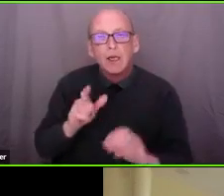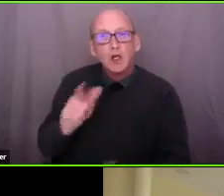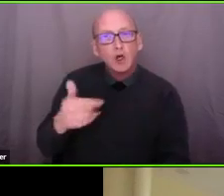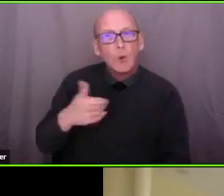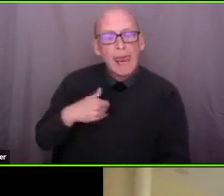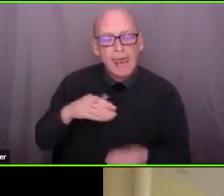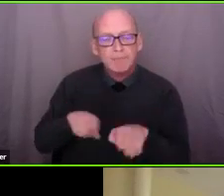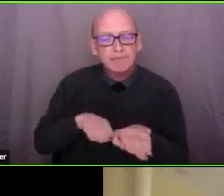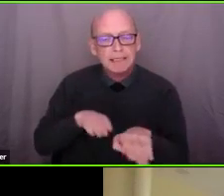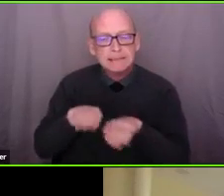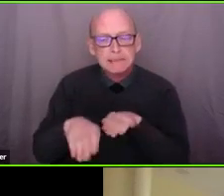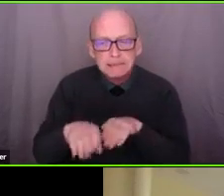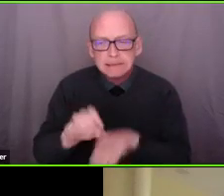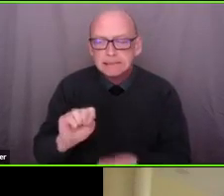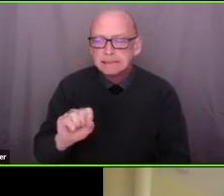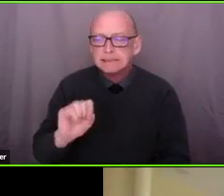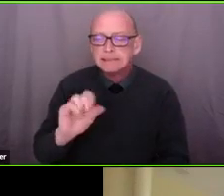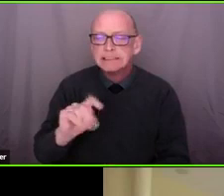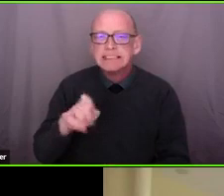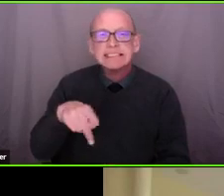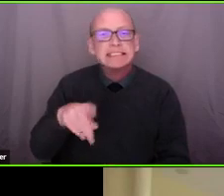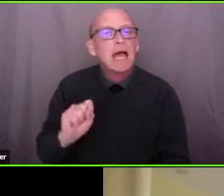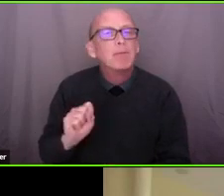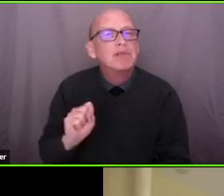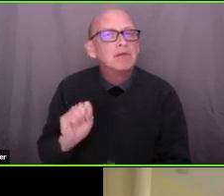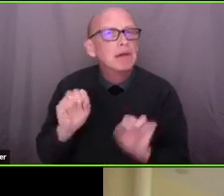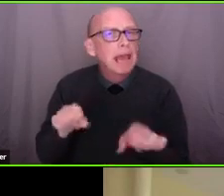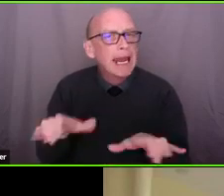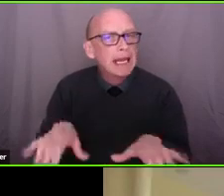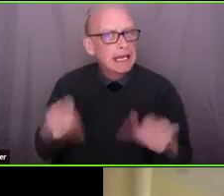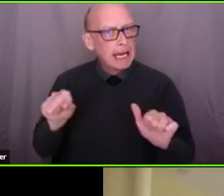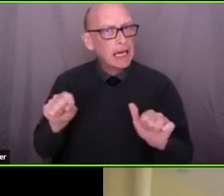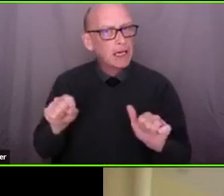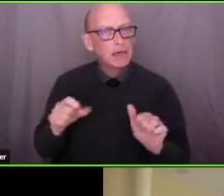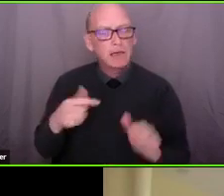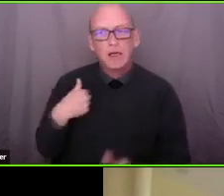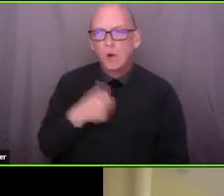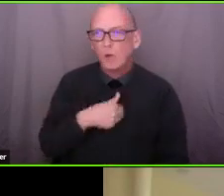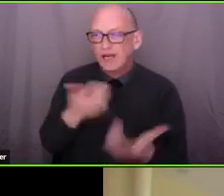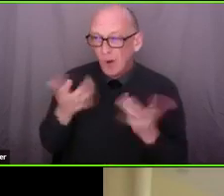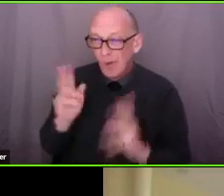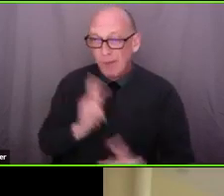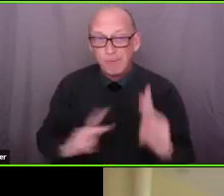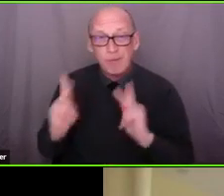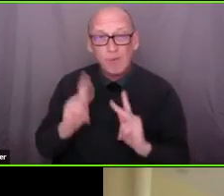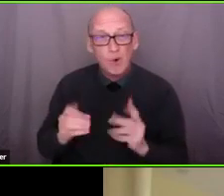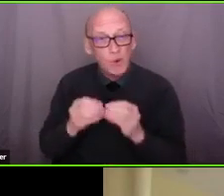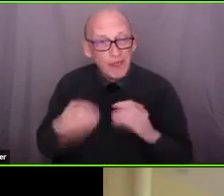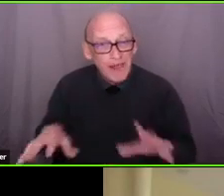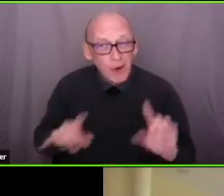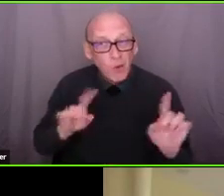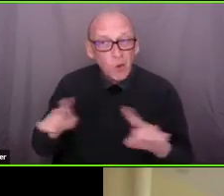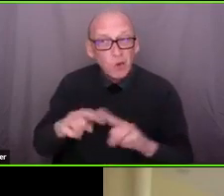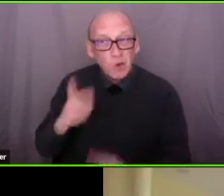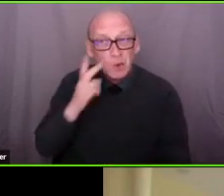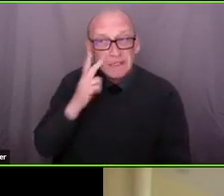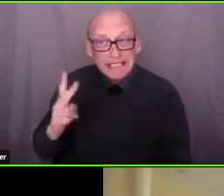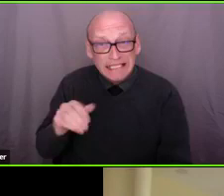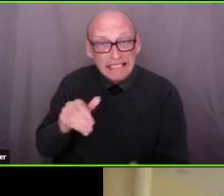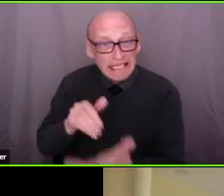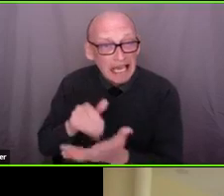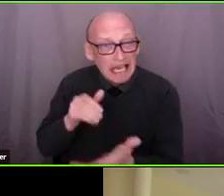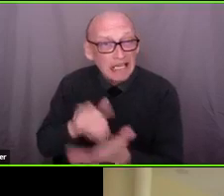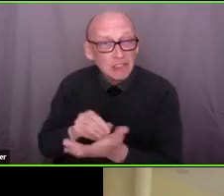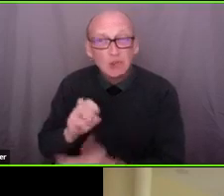people can take, or what is your best advice on that? Because we don't want people going without being seen and not getting